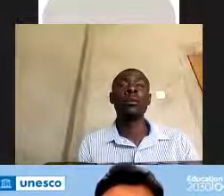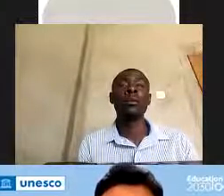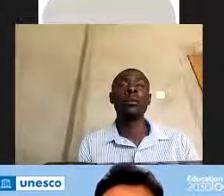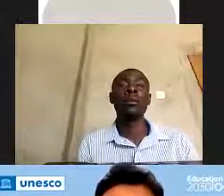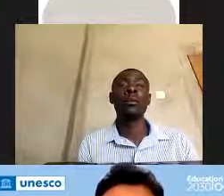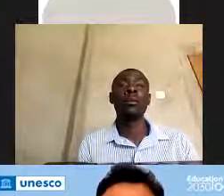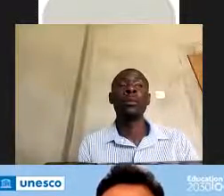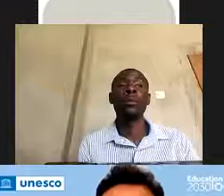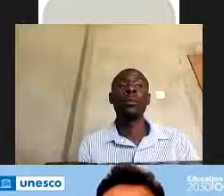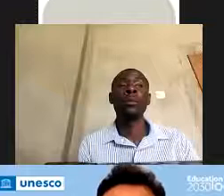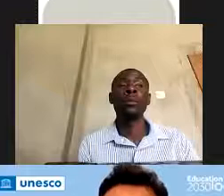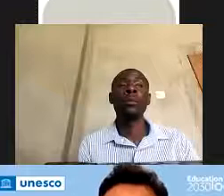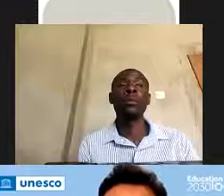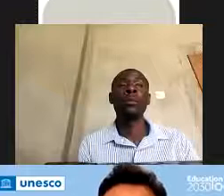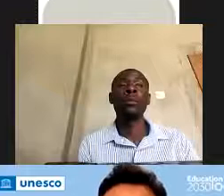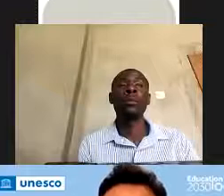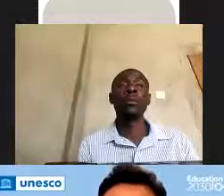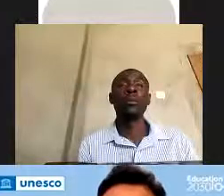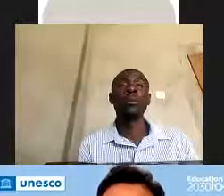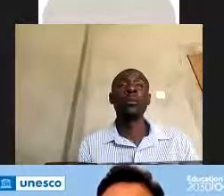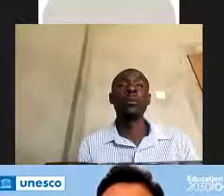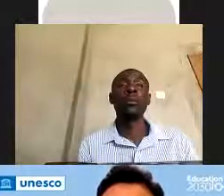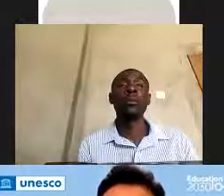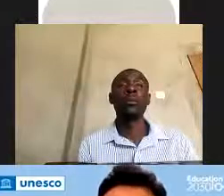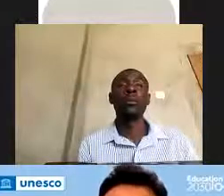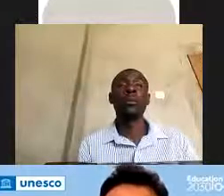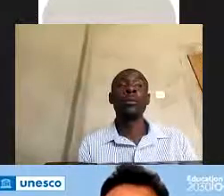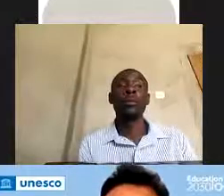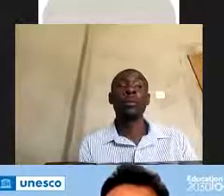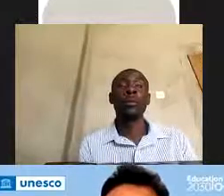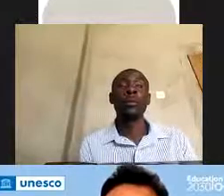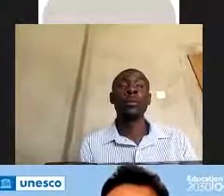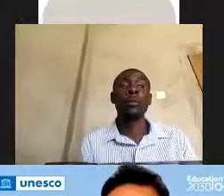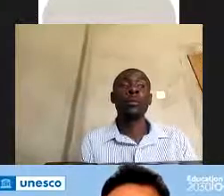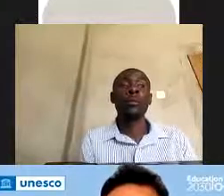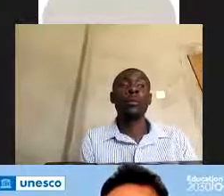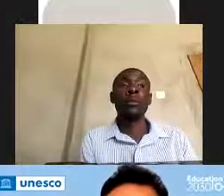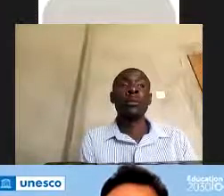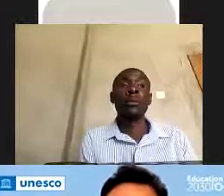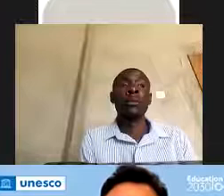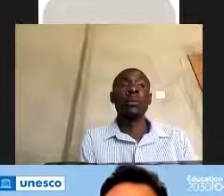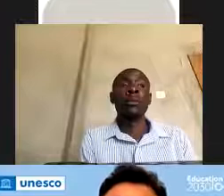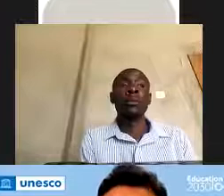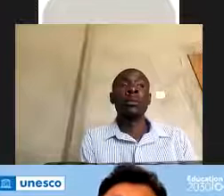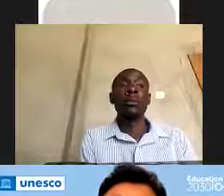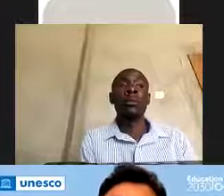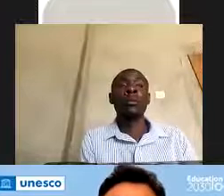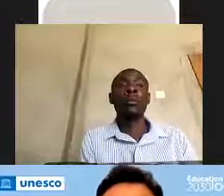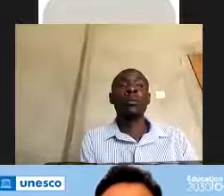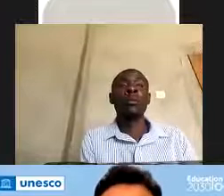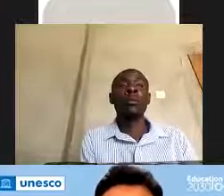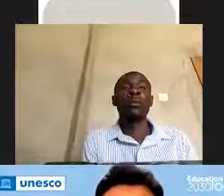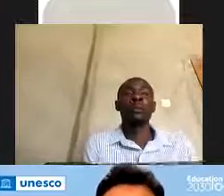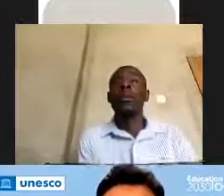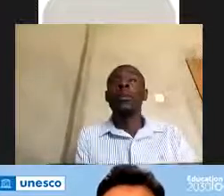will share evidence coming from a literature review that was commissioned by UNESCO, and these findings will